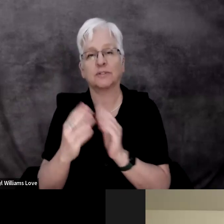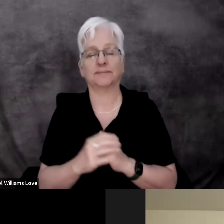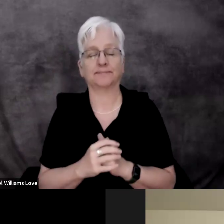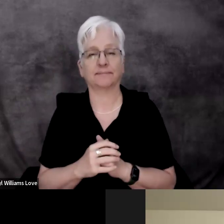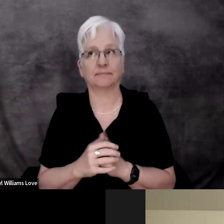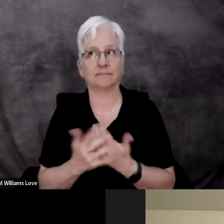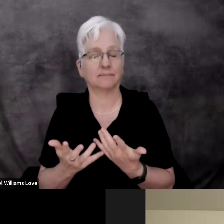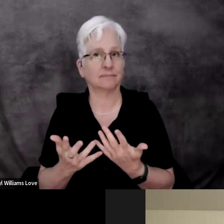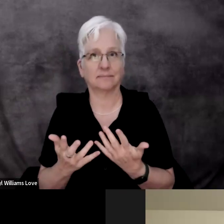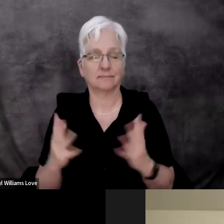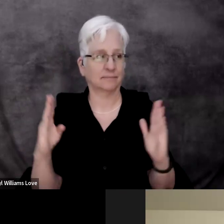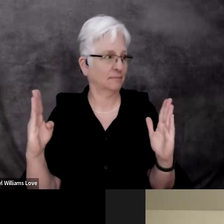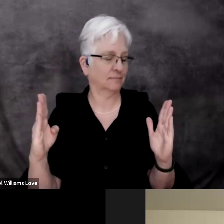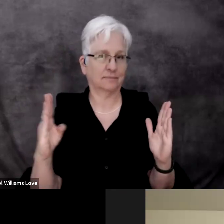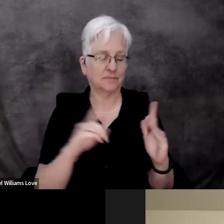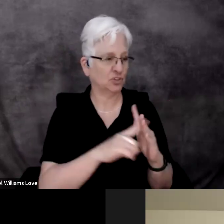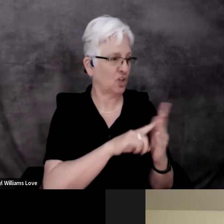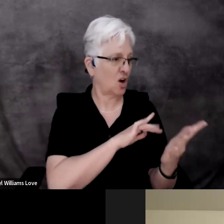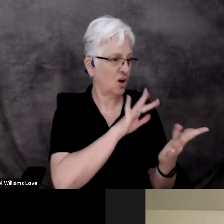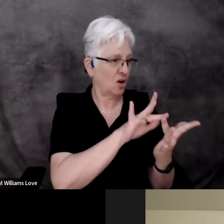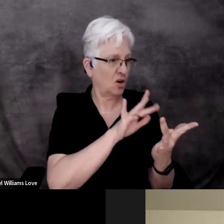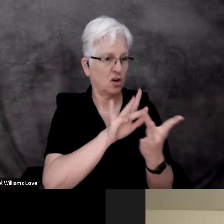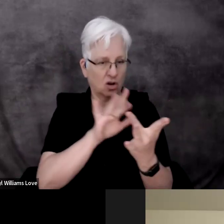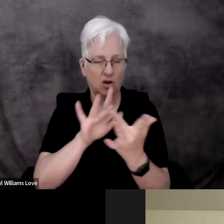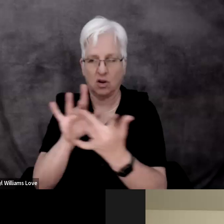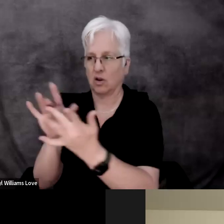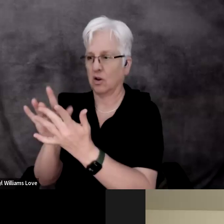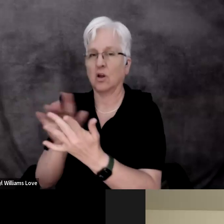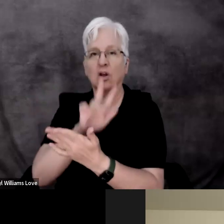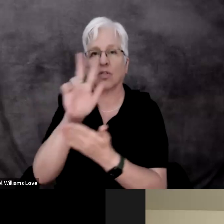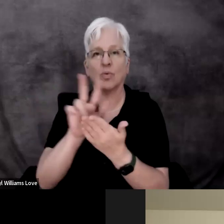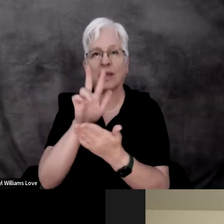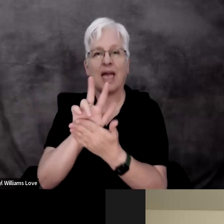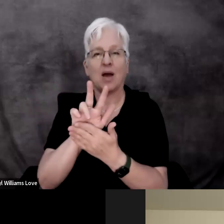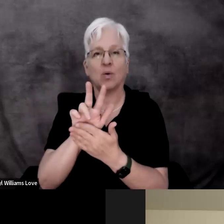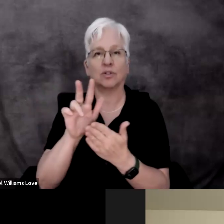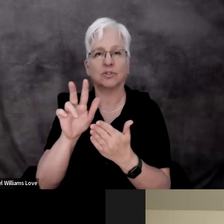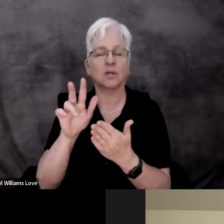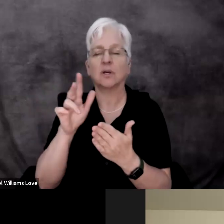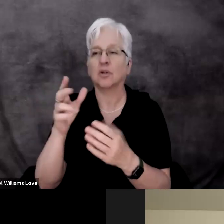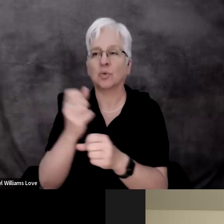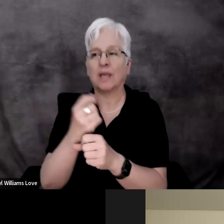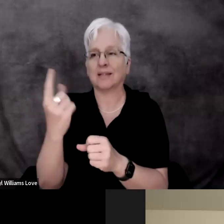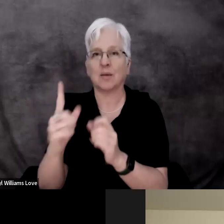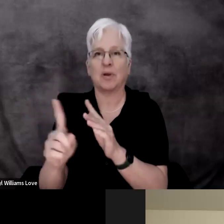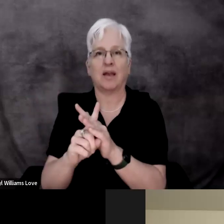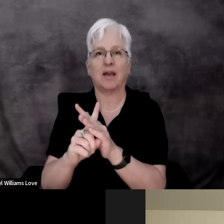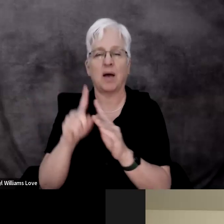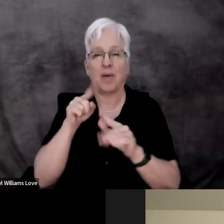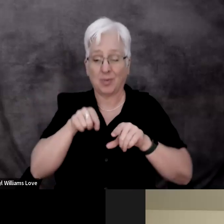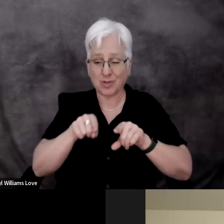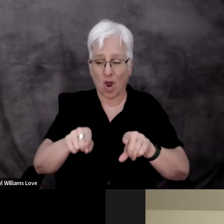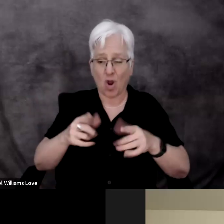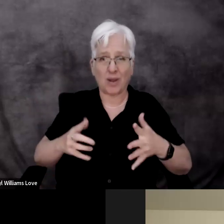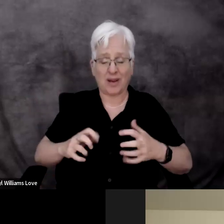a minimum 2.5 to 3 hour process to try and get support in a crisis situation. And as soon as aggression